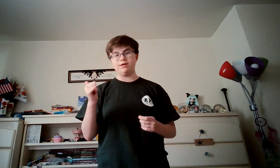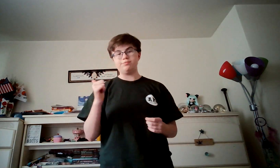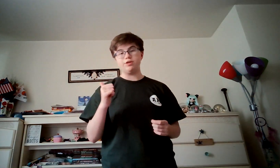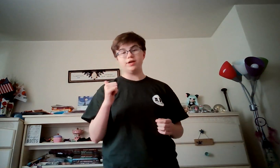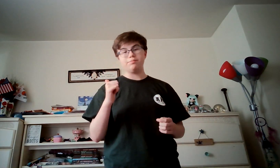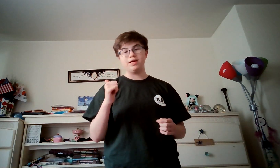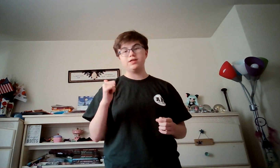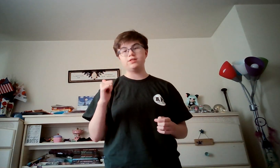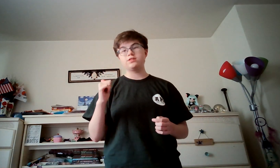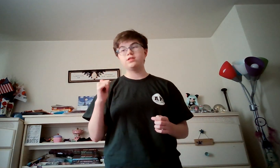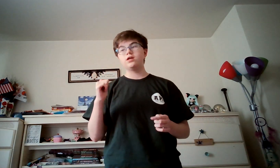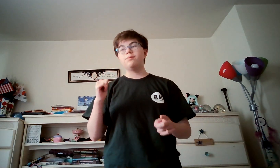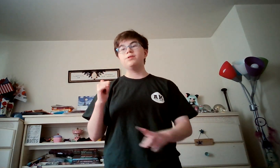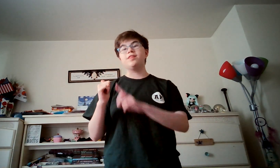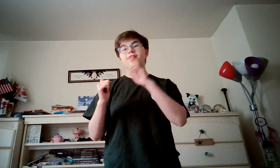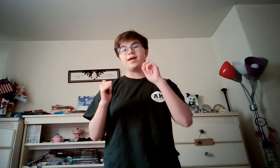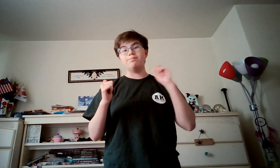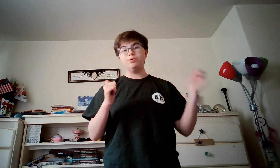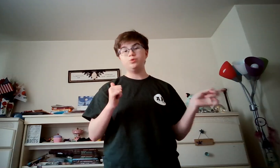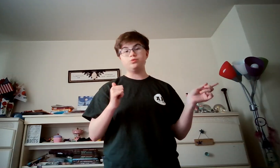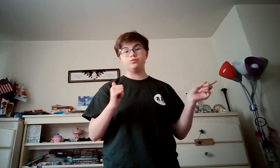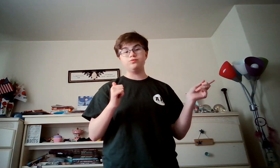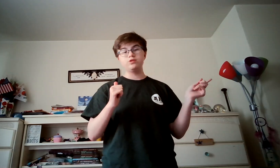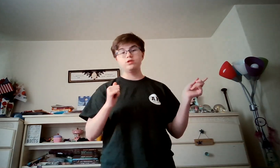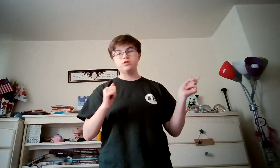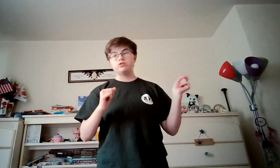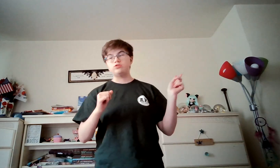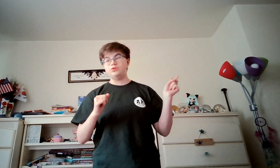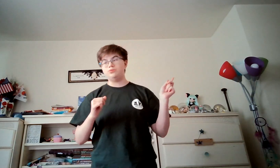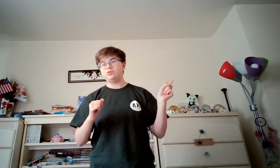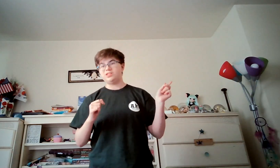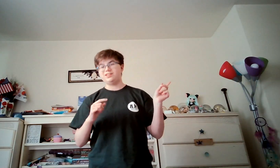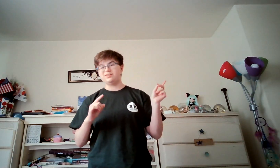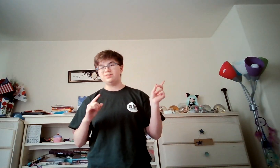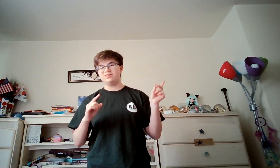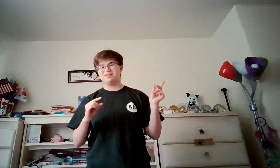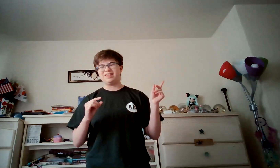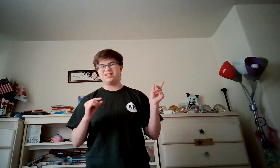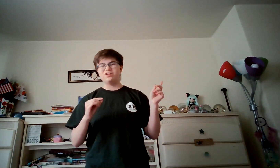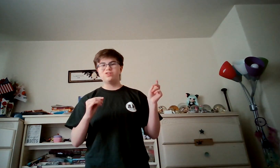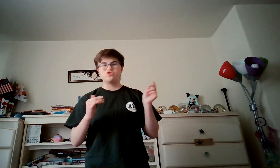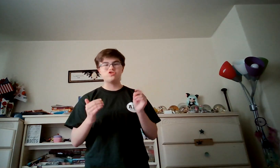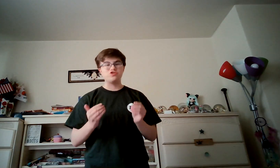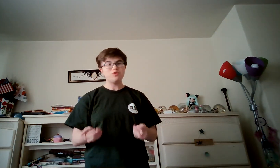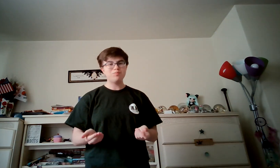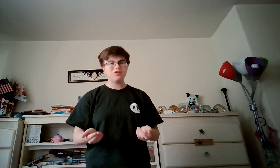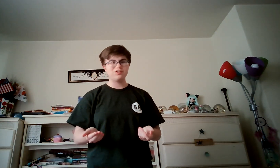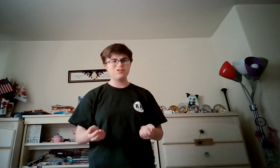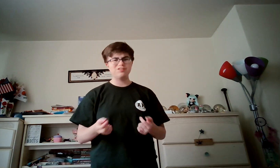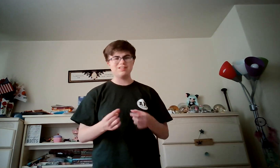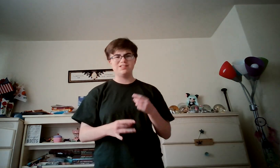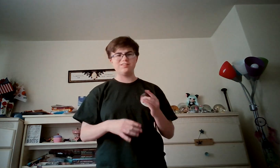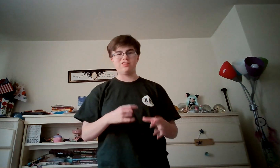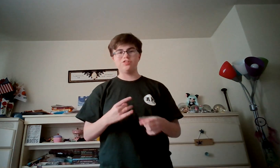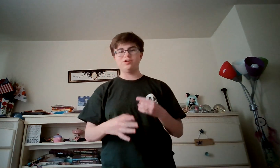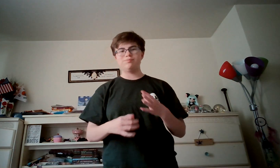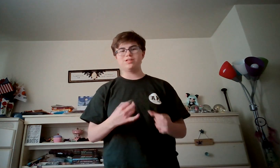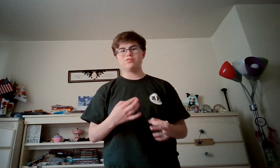my grandparents, but then they moved, so she doesn't live like super close. I think she's like 30 minutes